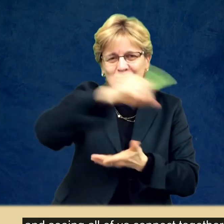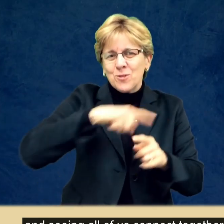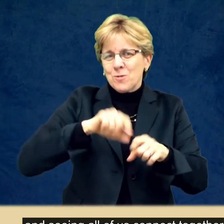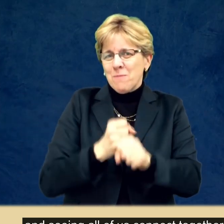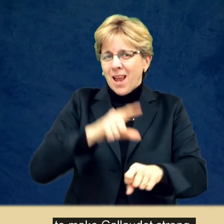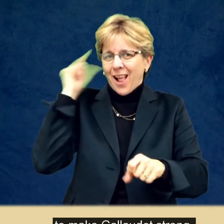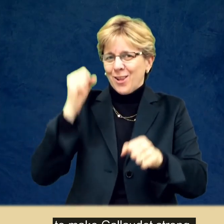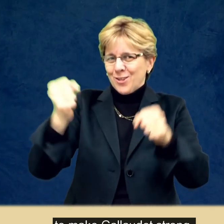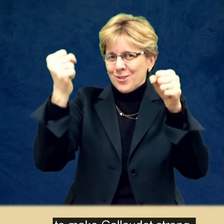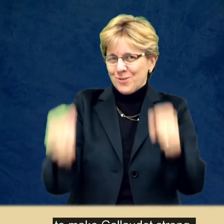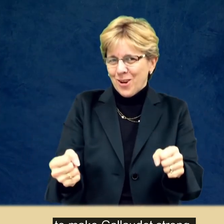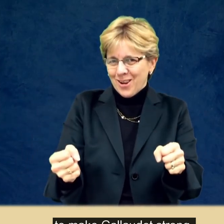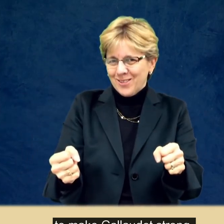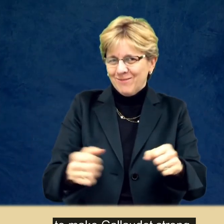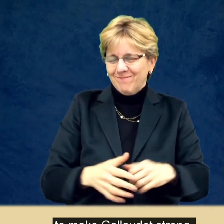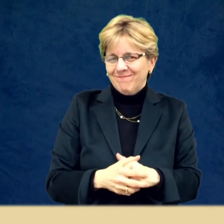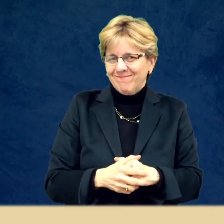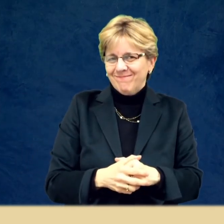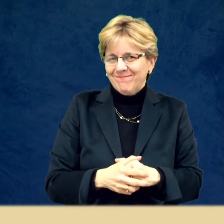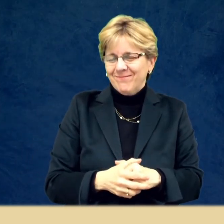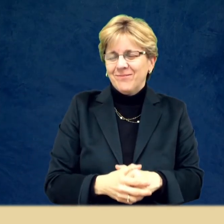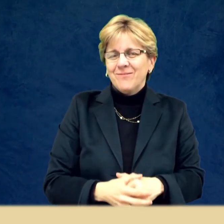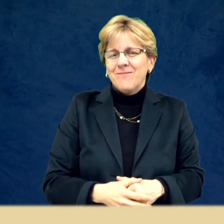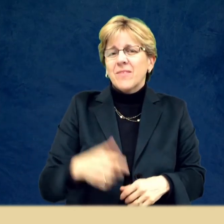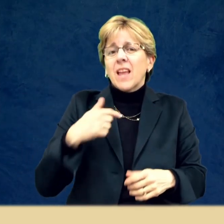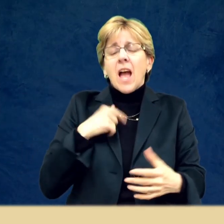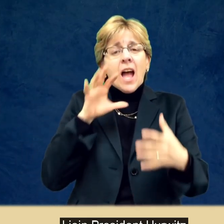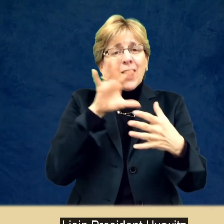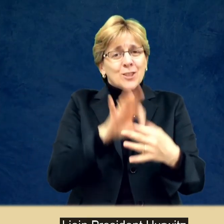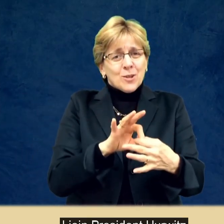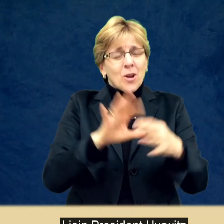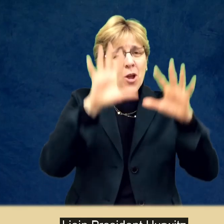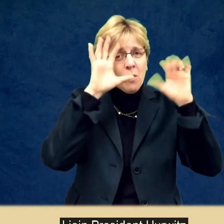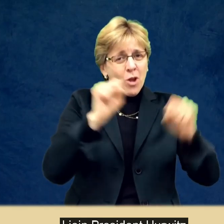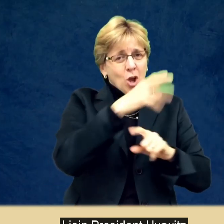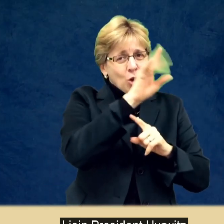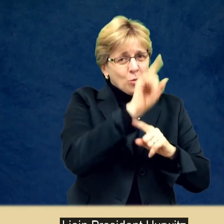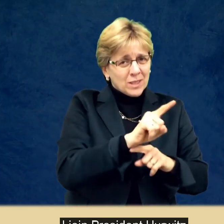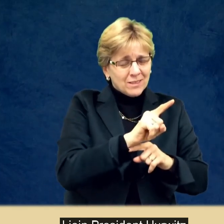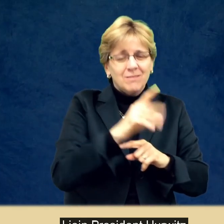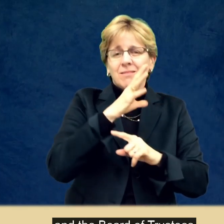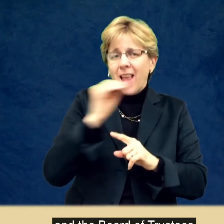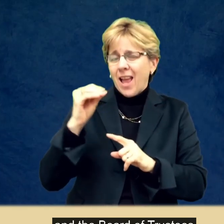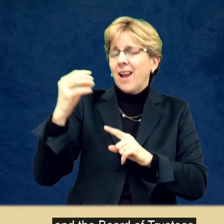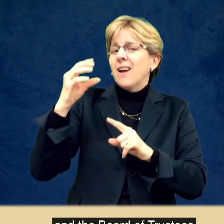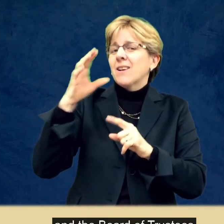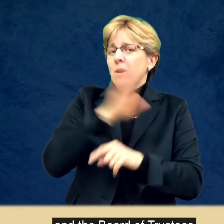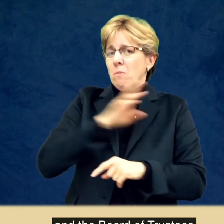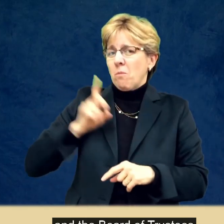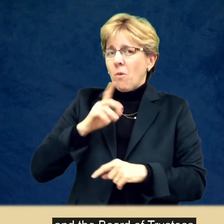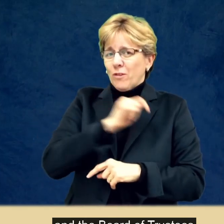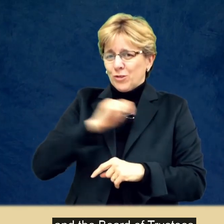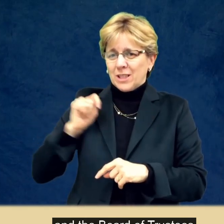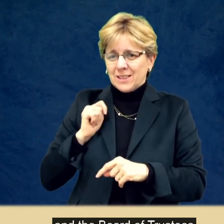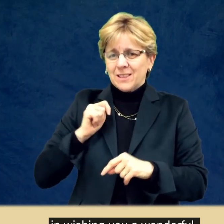together to make Gallaudet strong. I join President Hurwitz and the Board of Trustees in